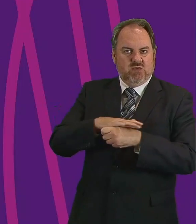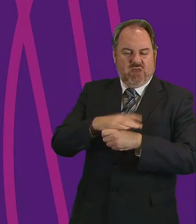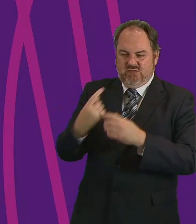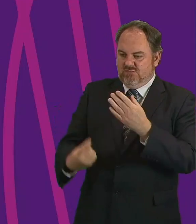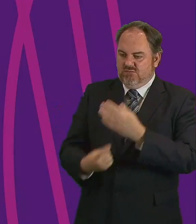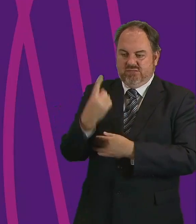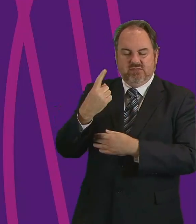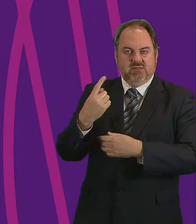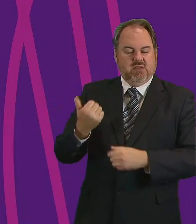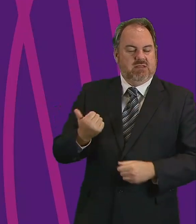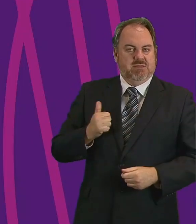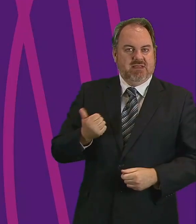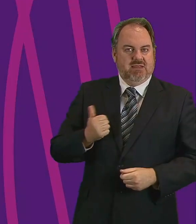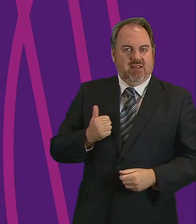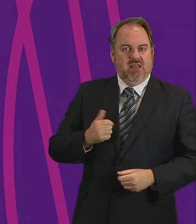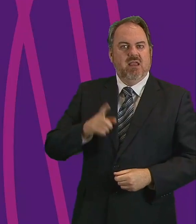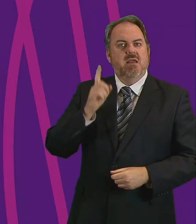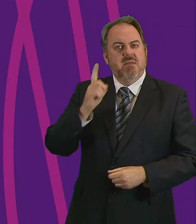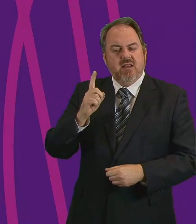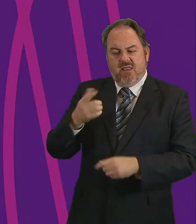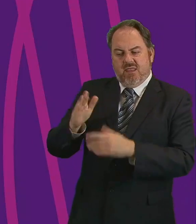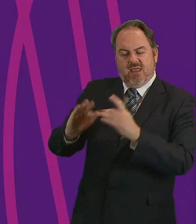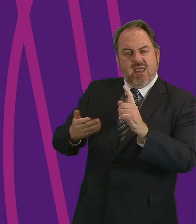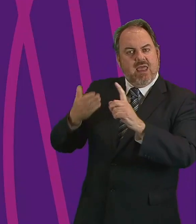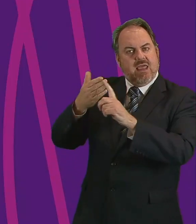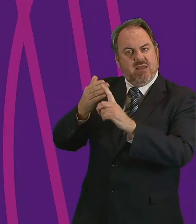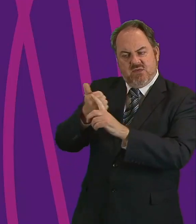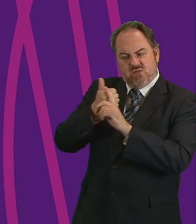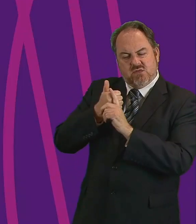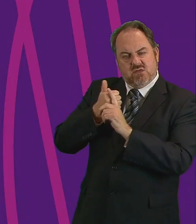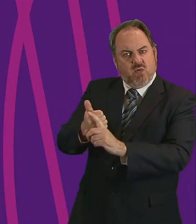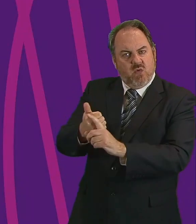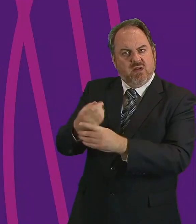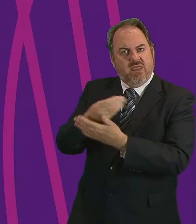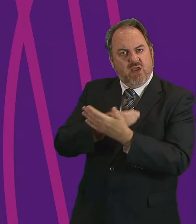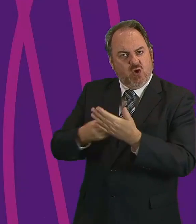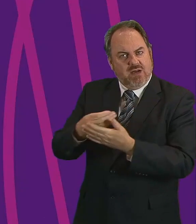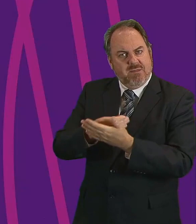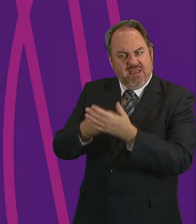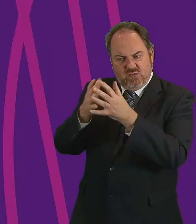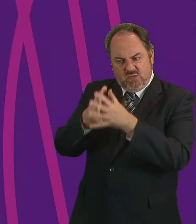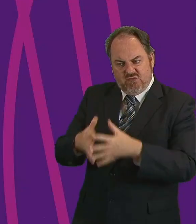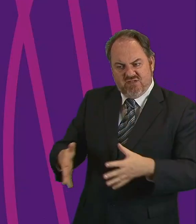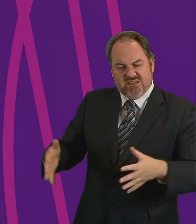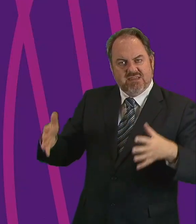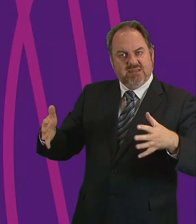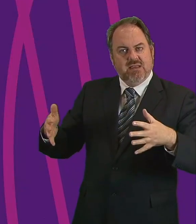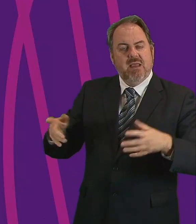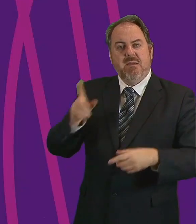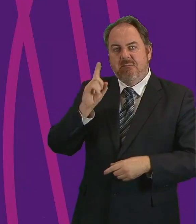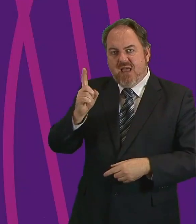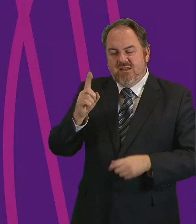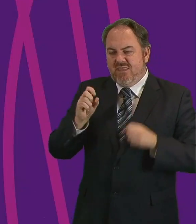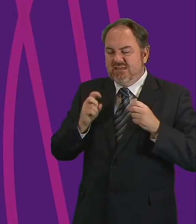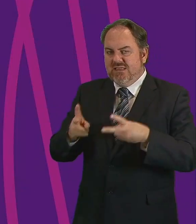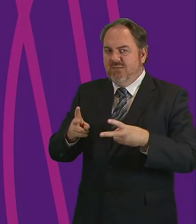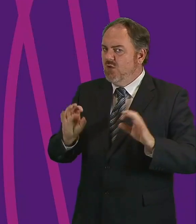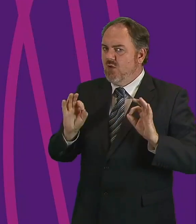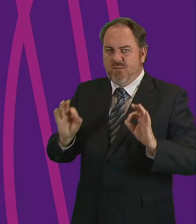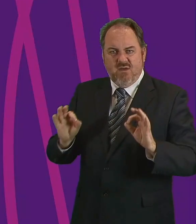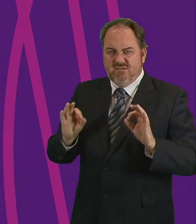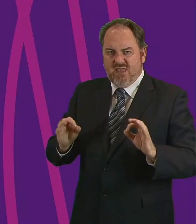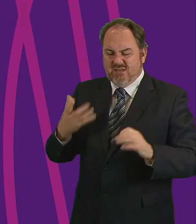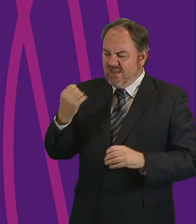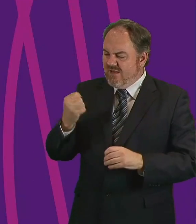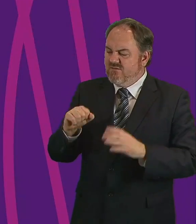livelihoods and give them a chance as the economy opens up. There have been failings in the schemes, as colleagues have already alluded